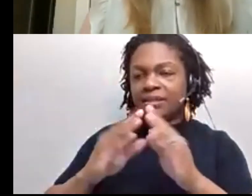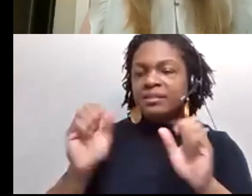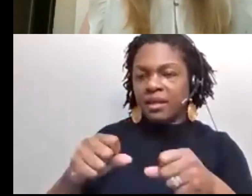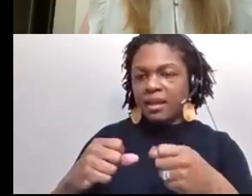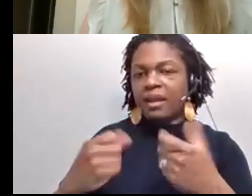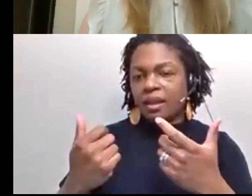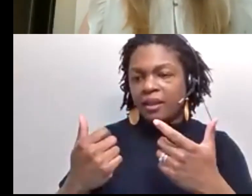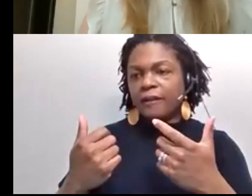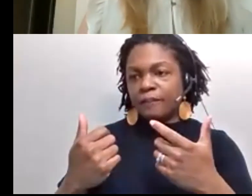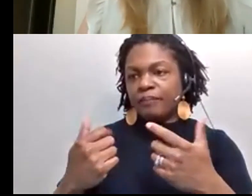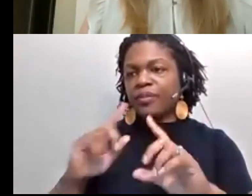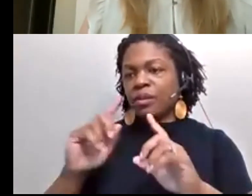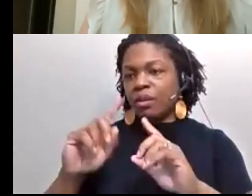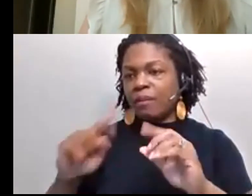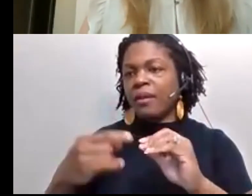committee.